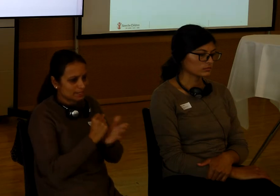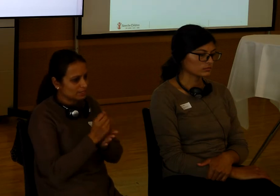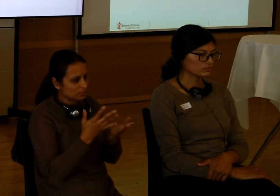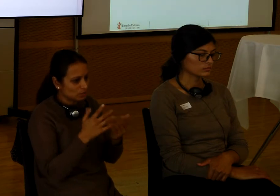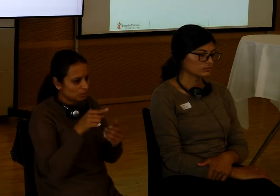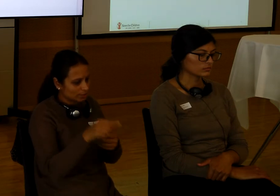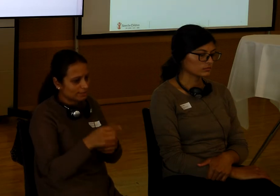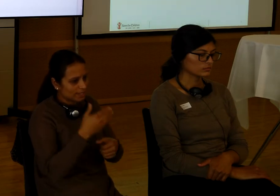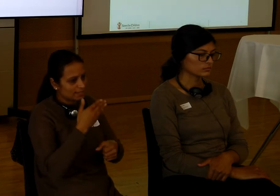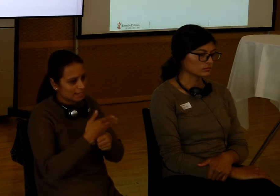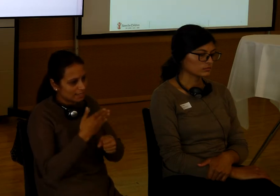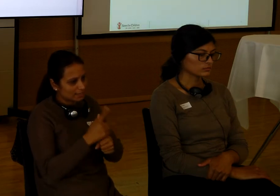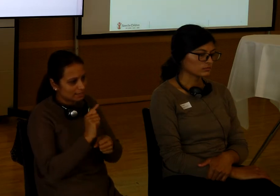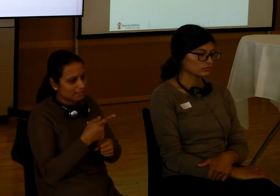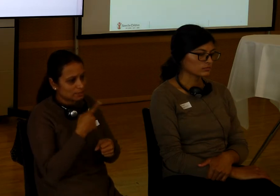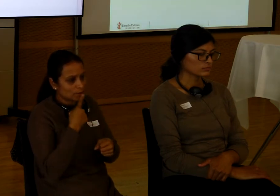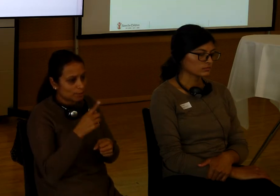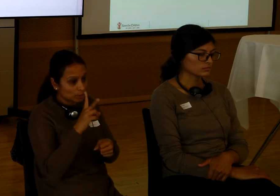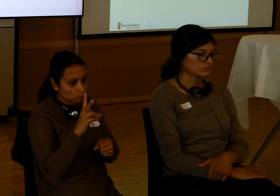that by